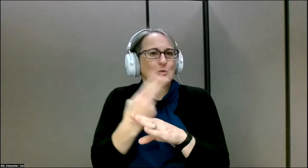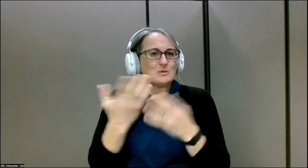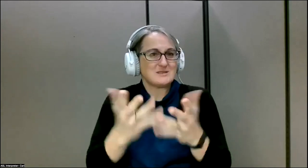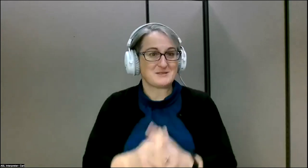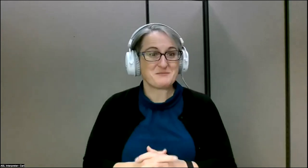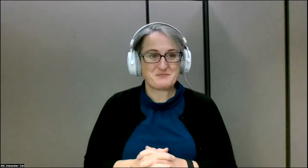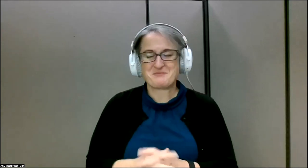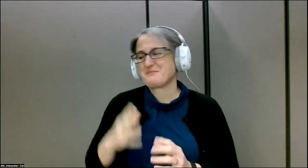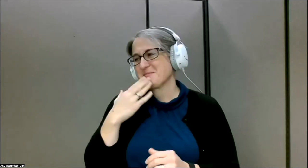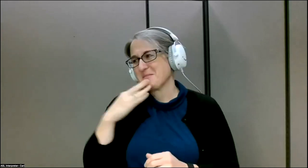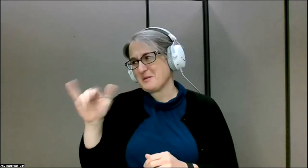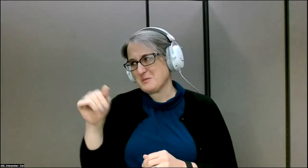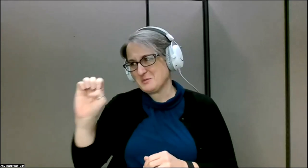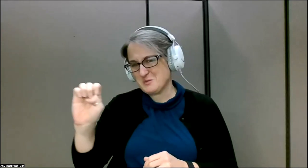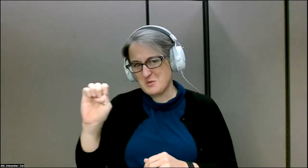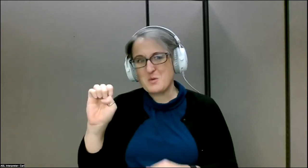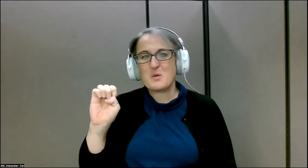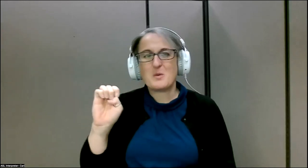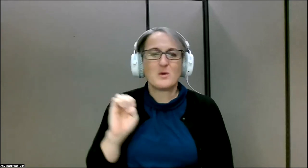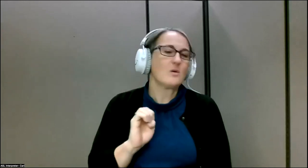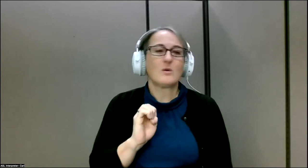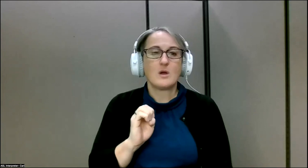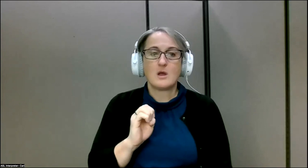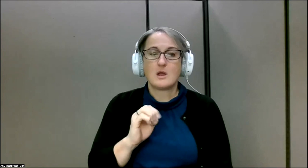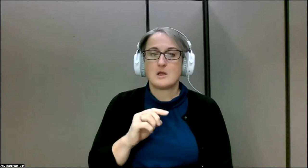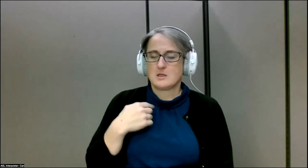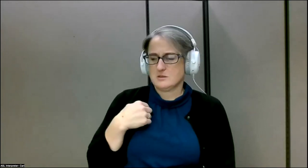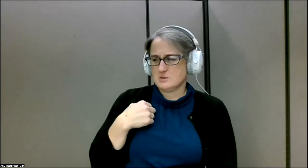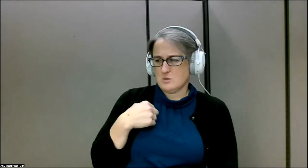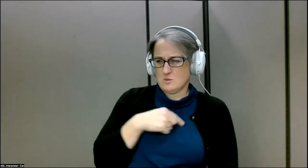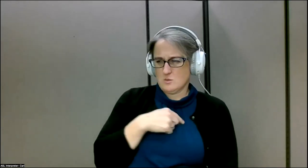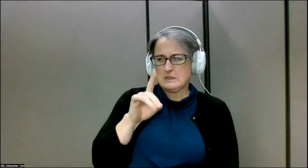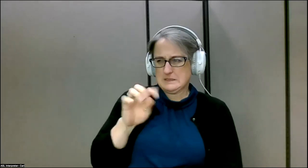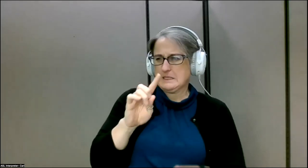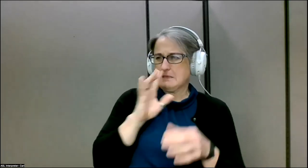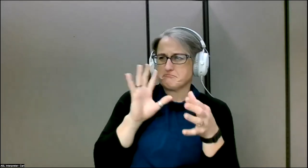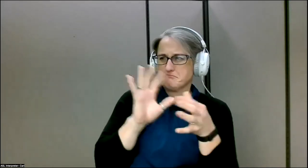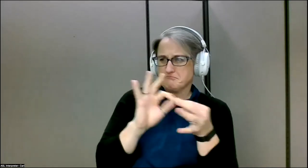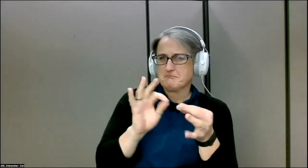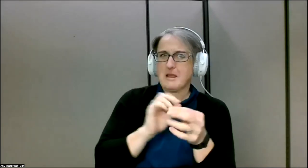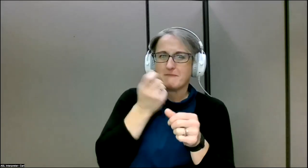Thank you, Joe. And I know, we mentioned maybe one or two brand names.